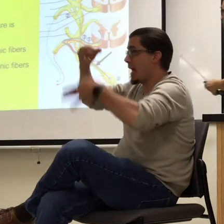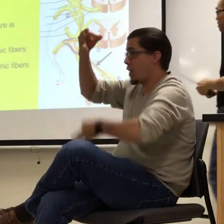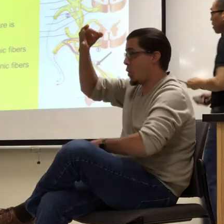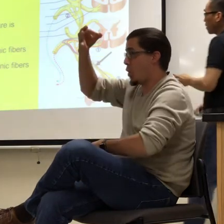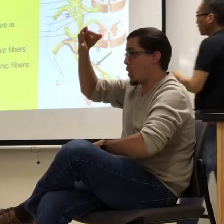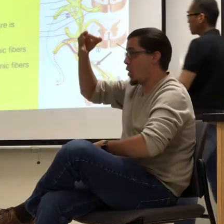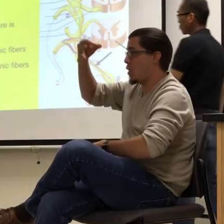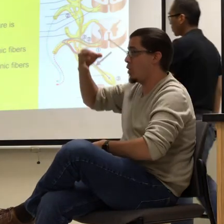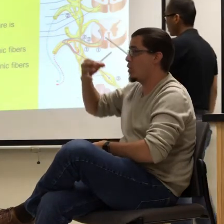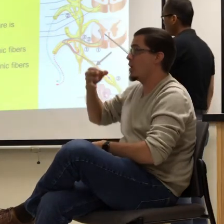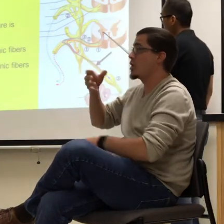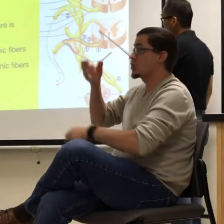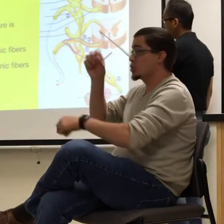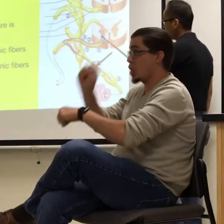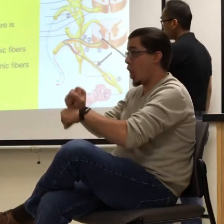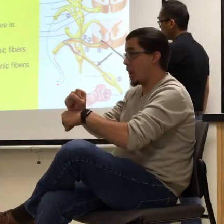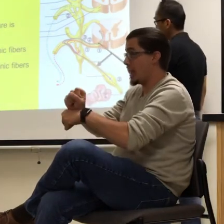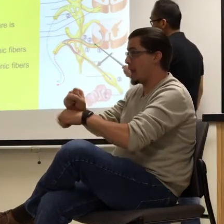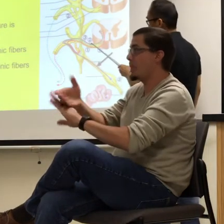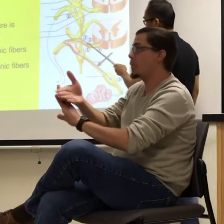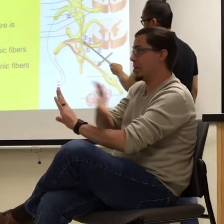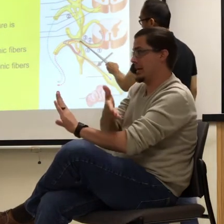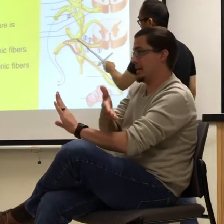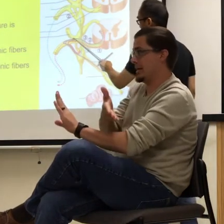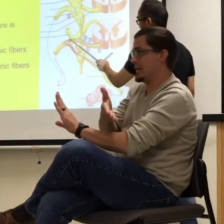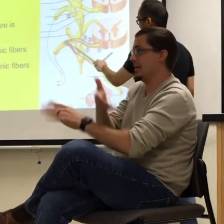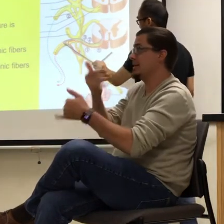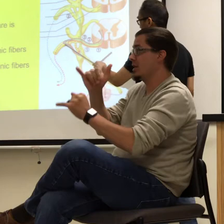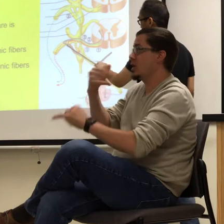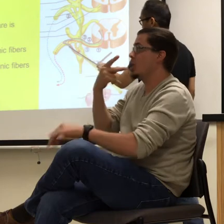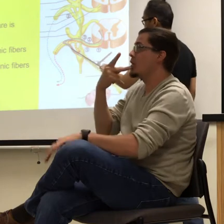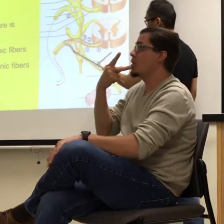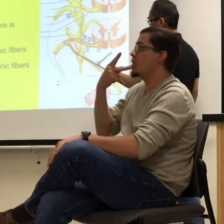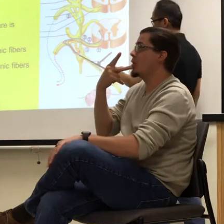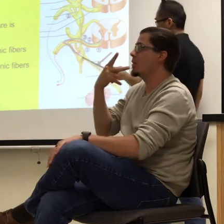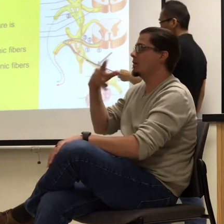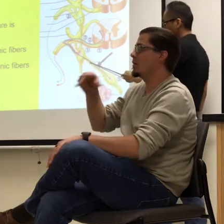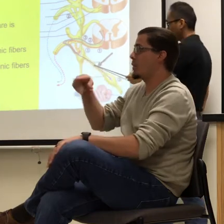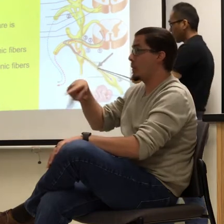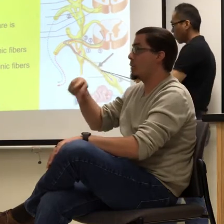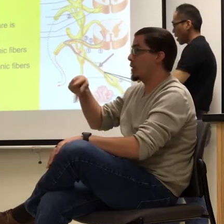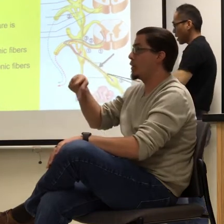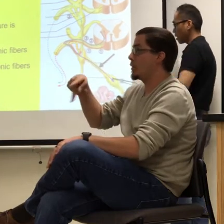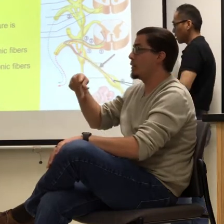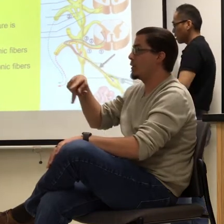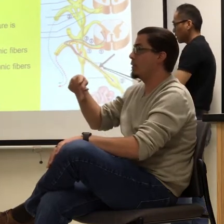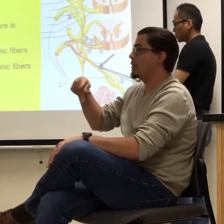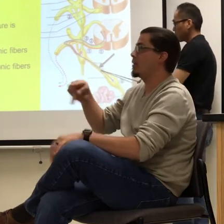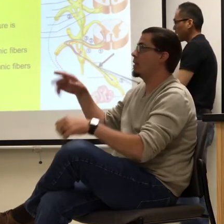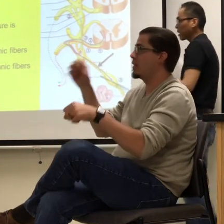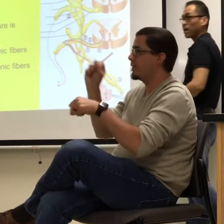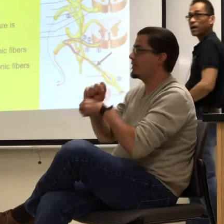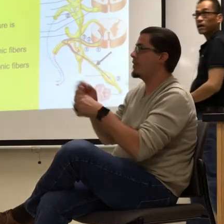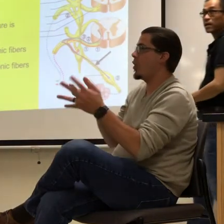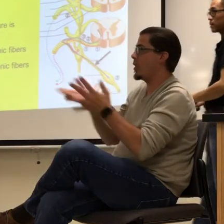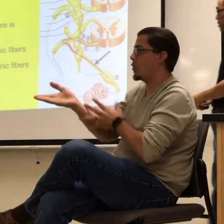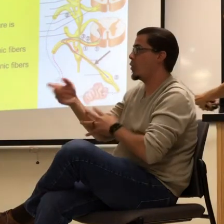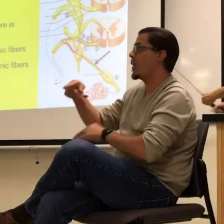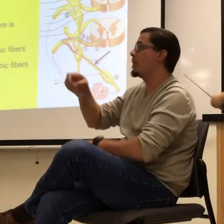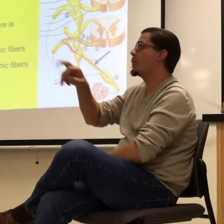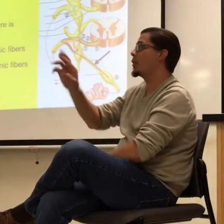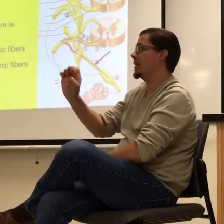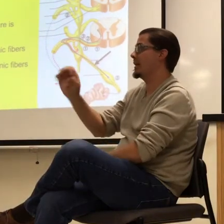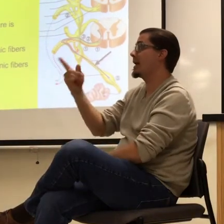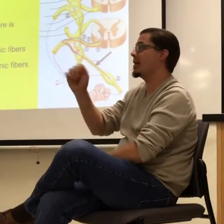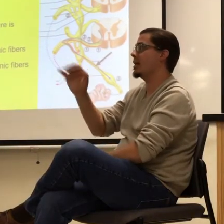Purple line, solid is pre. It's still purple, solid line, solid all the way. It's preganglionic. It